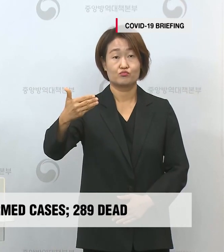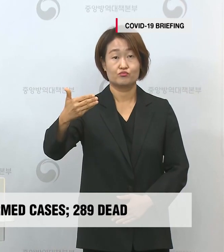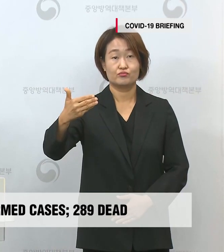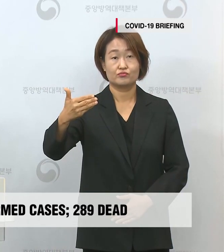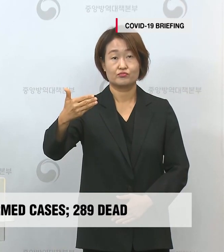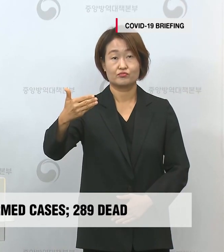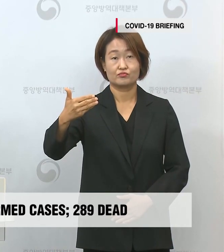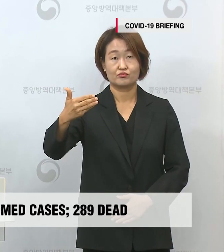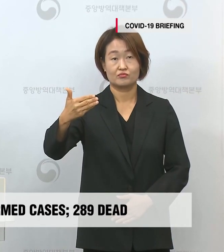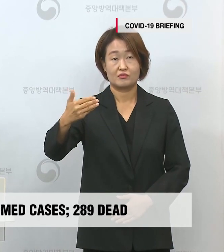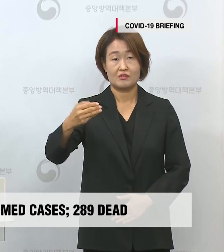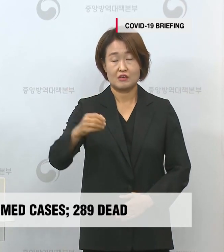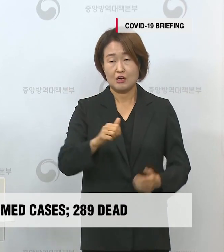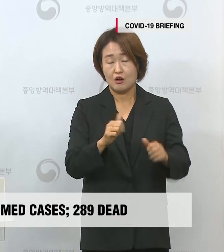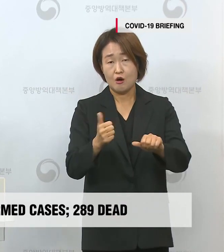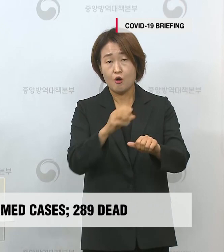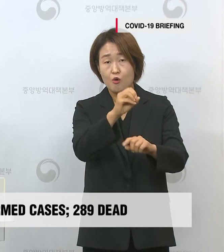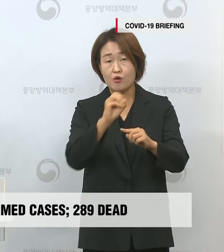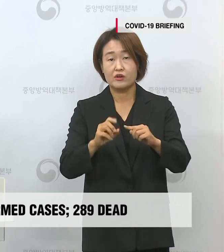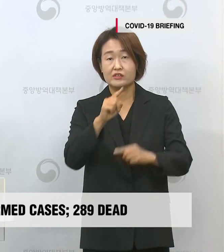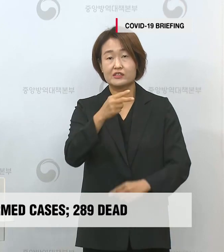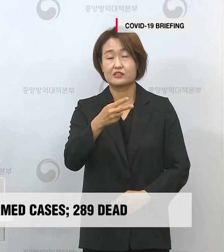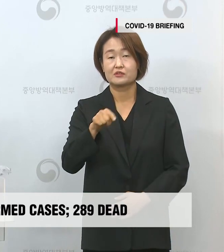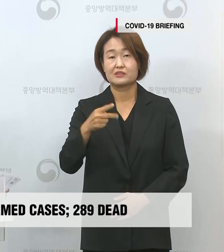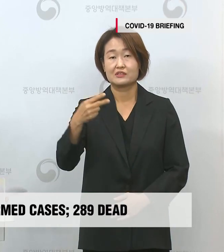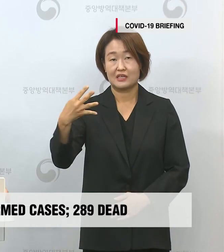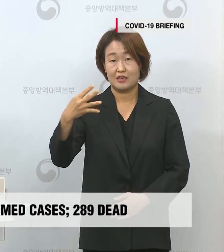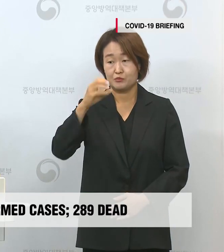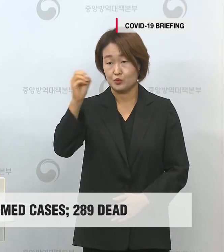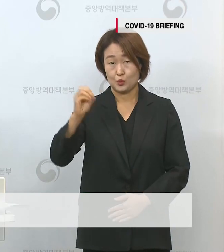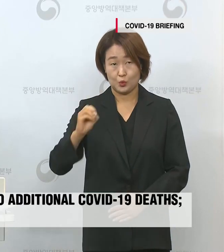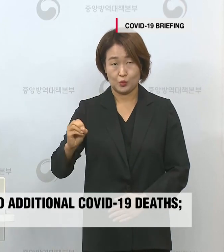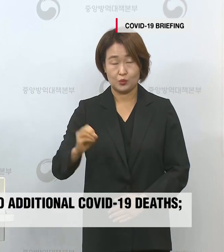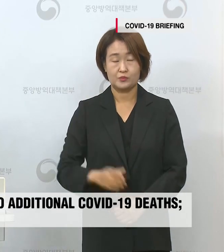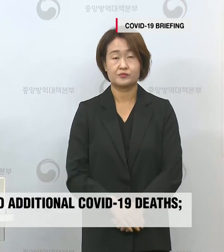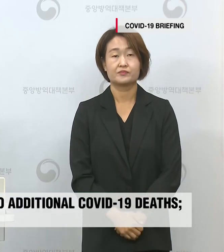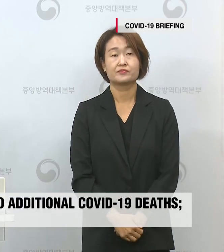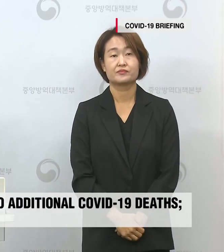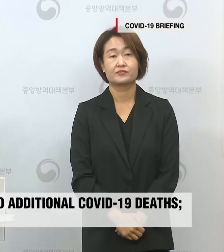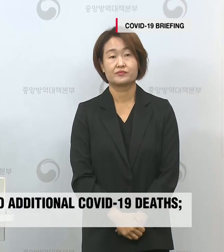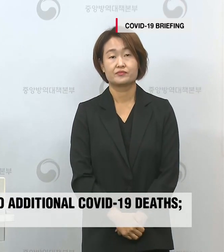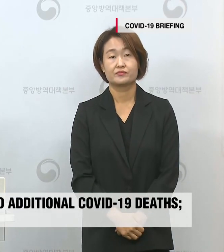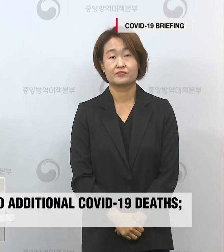toll stands at 289. The fatality rate is